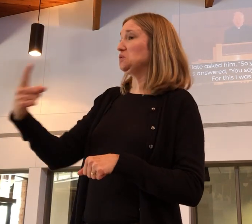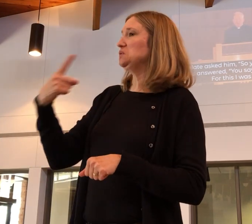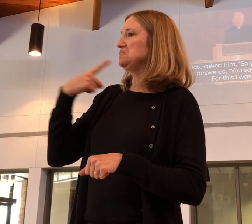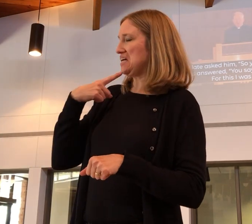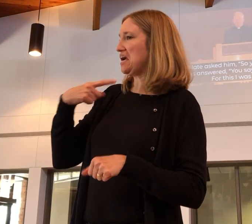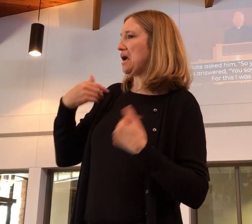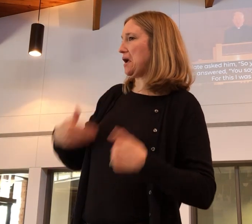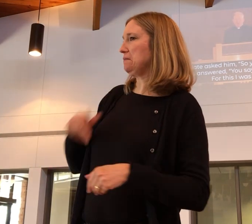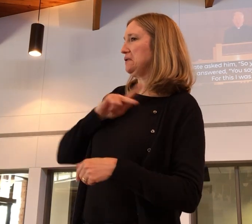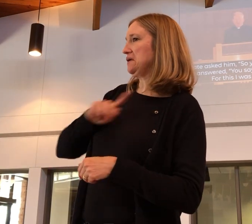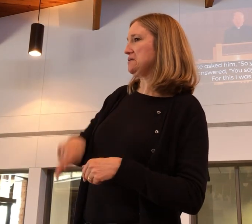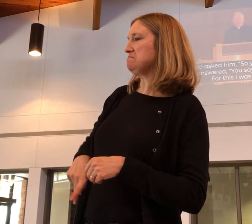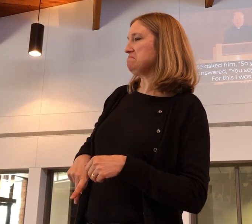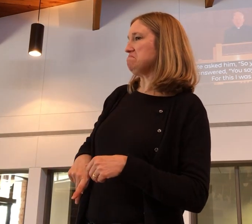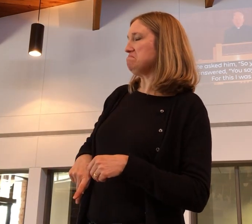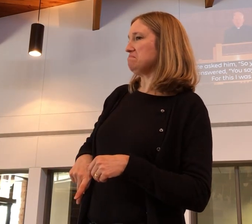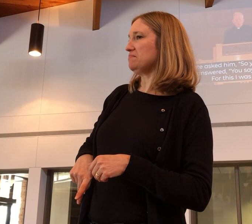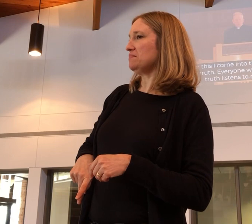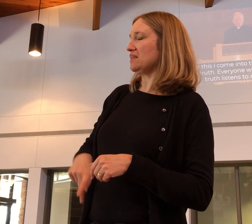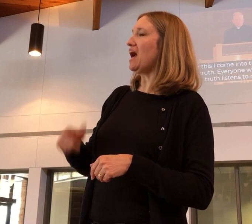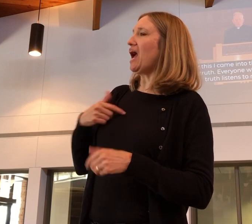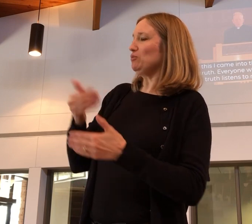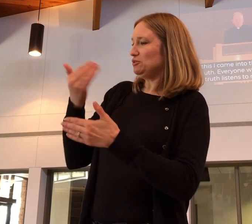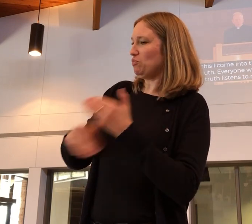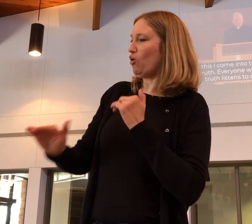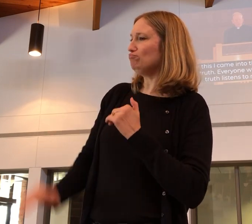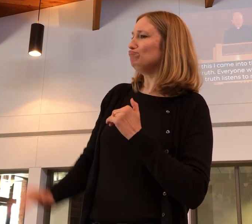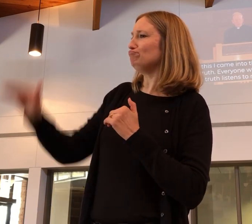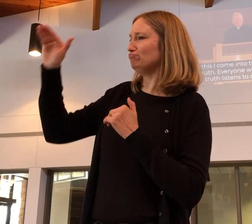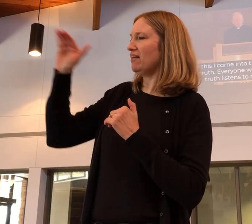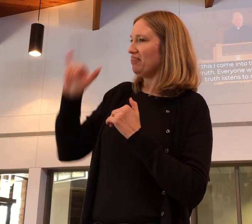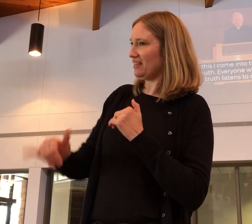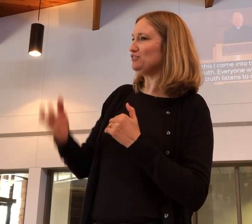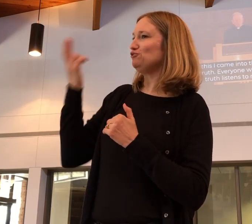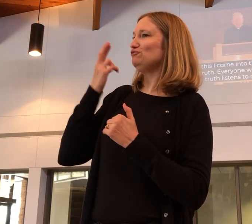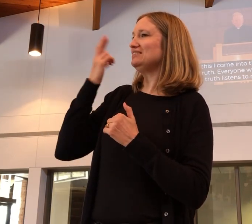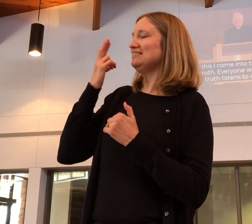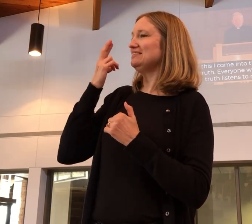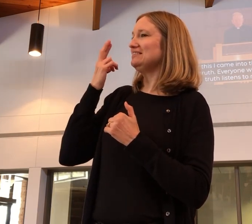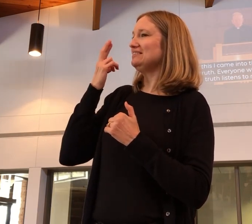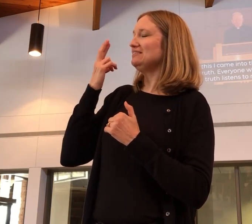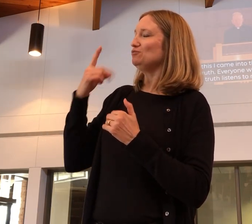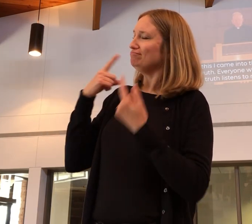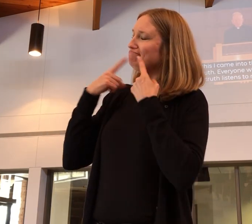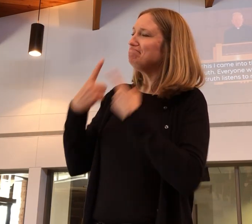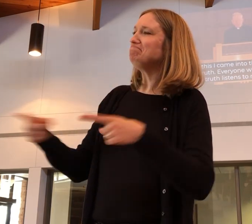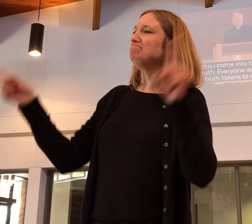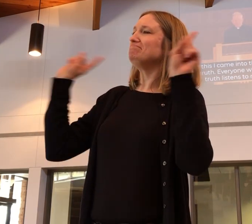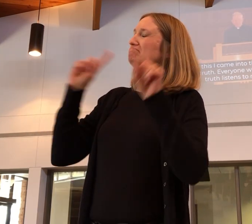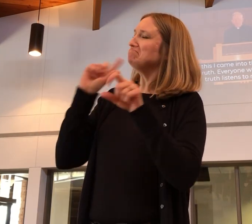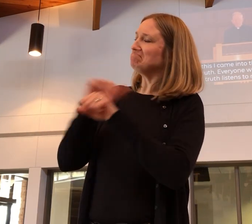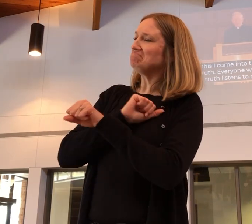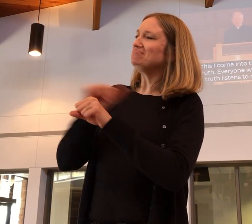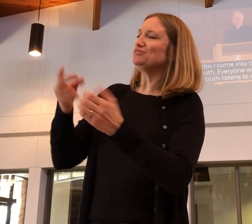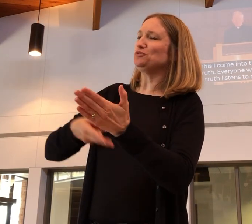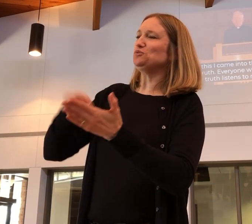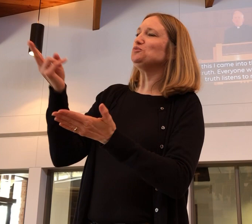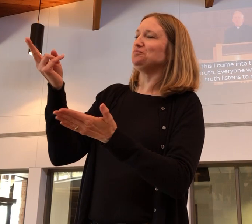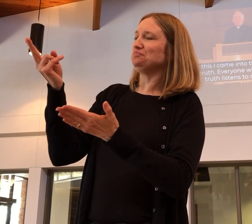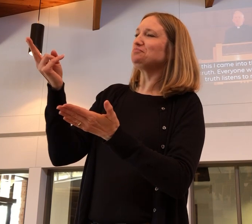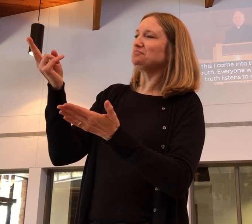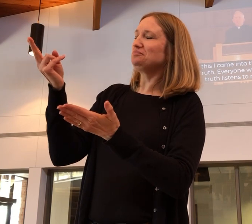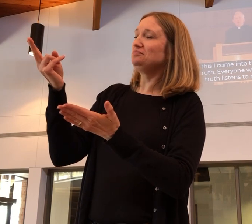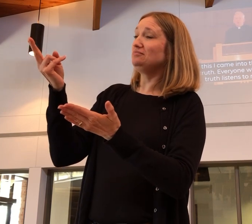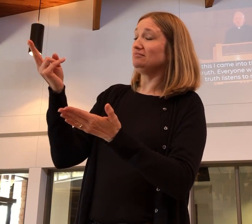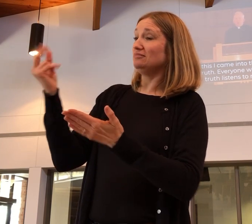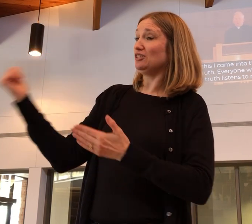I am a king. For this I was born, and for this I came into the world, to testify to the truth.